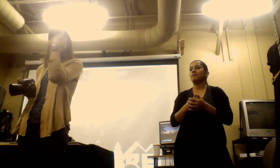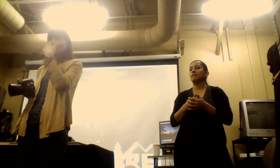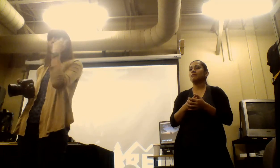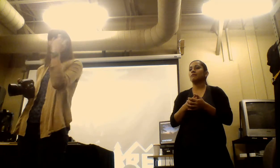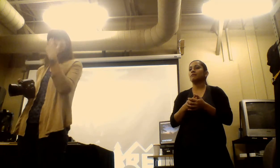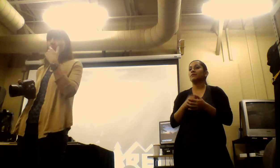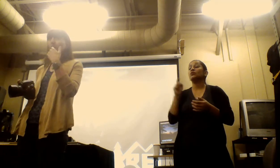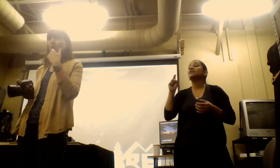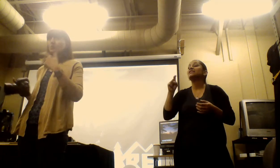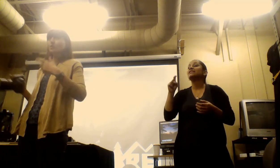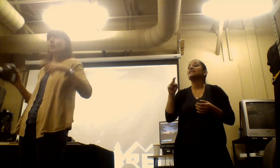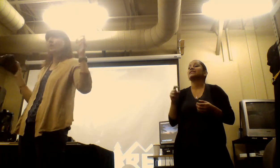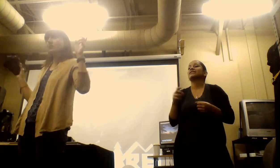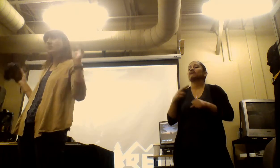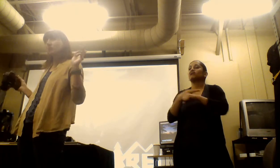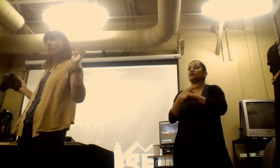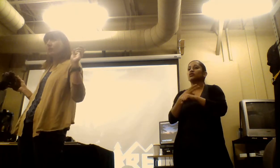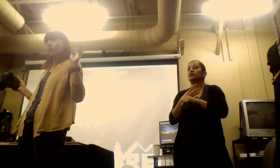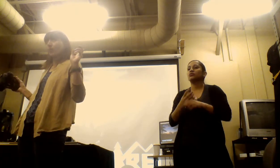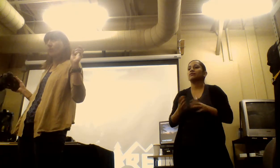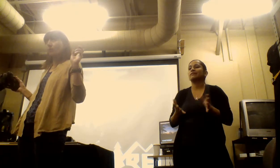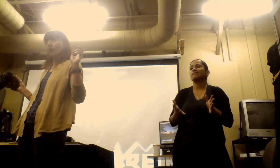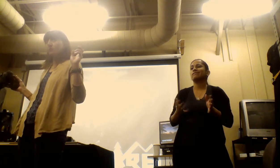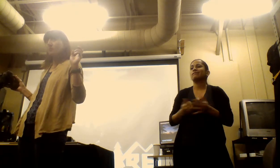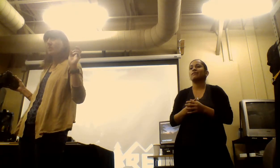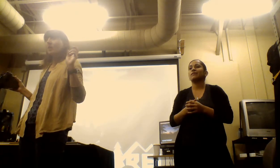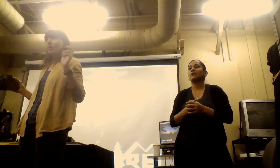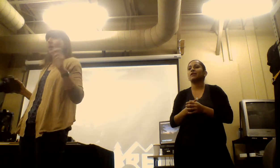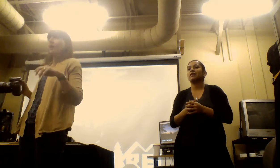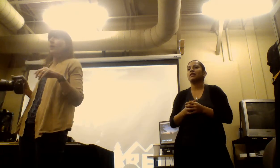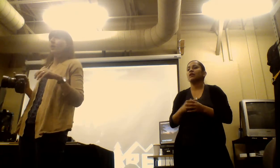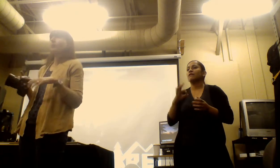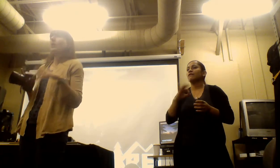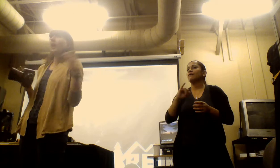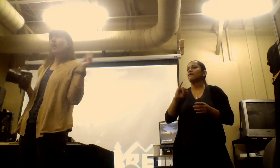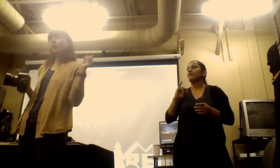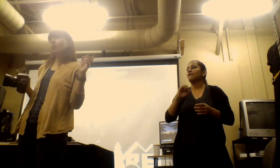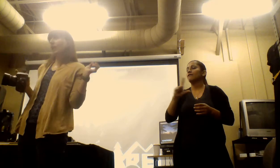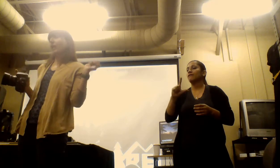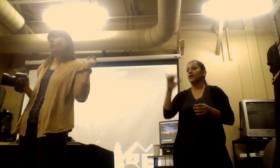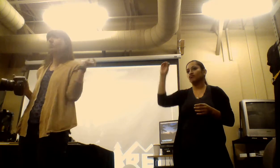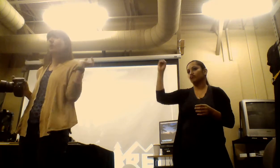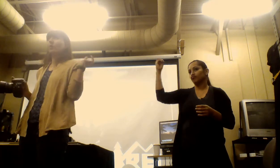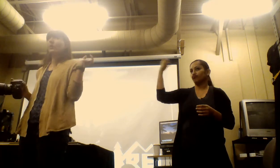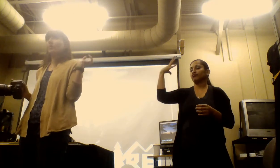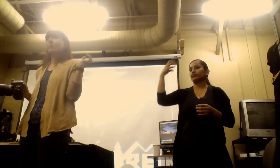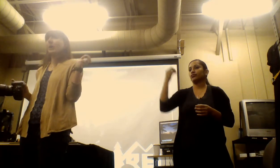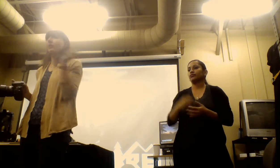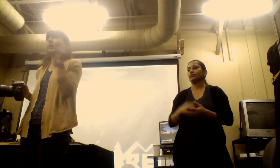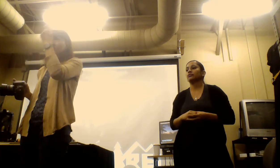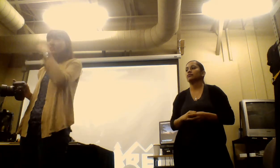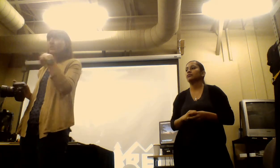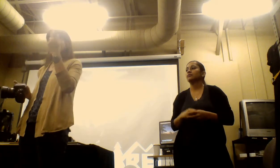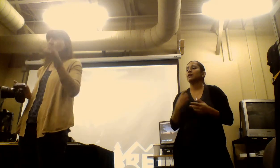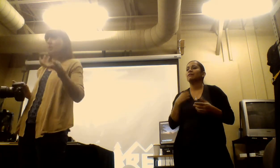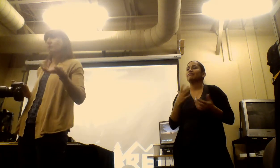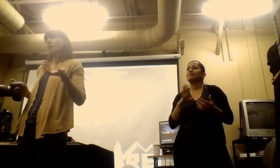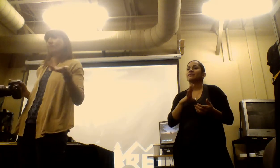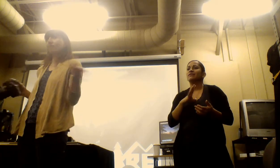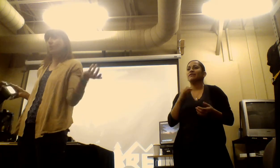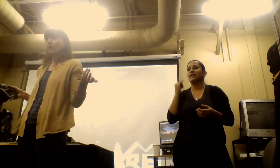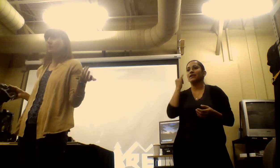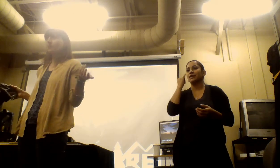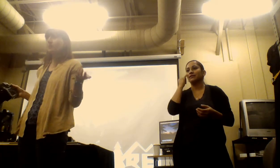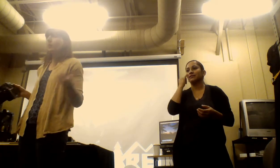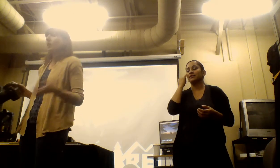fill flash to make me not dark and still get the background. I'm okay with blowing out the background to get my subject